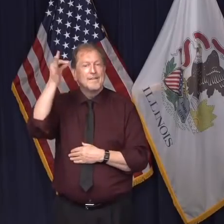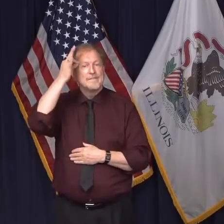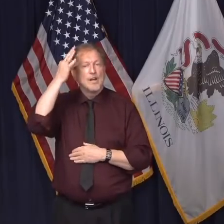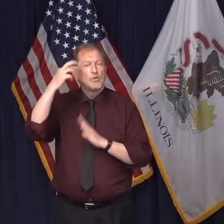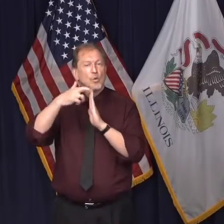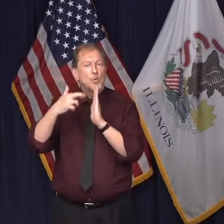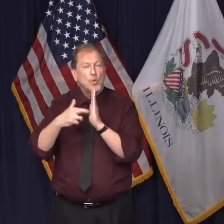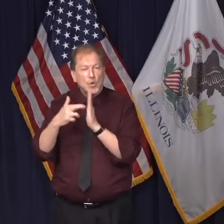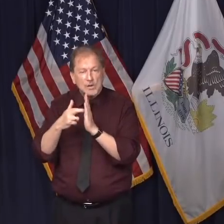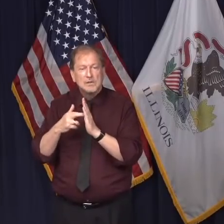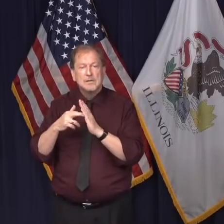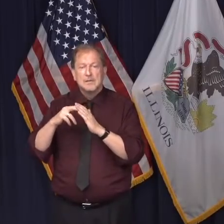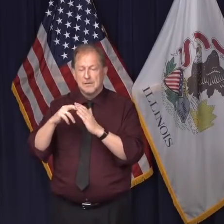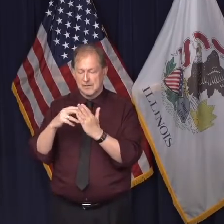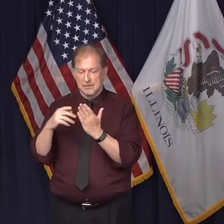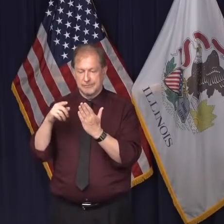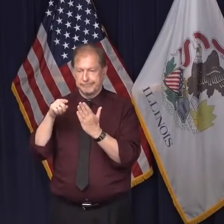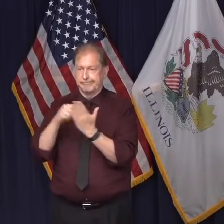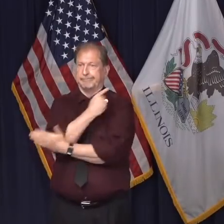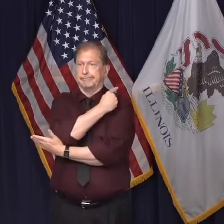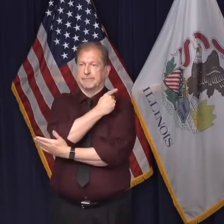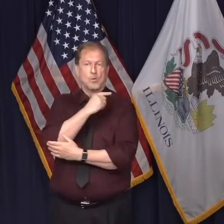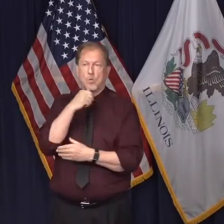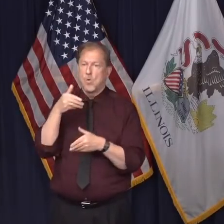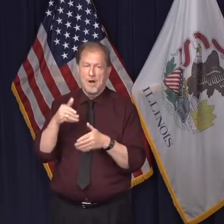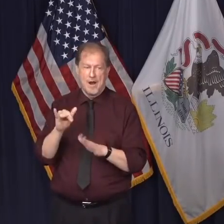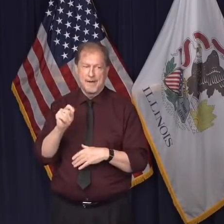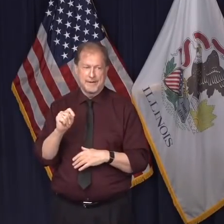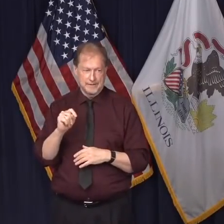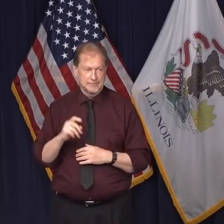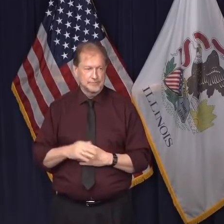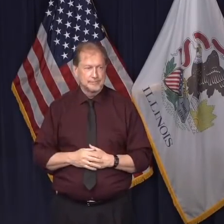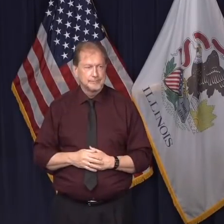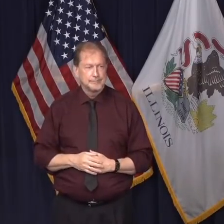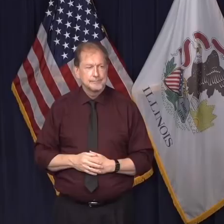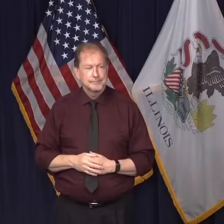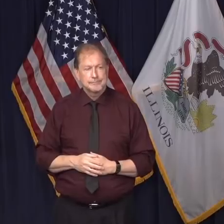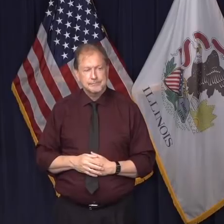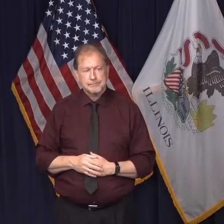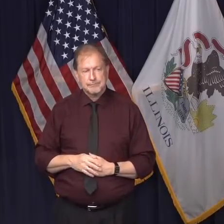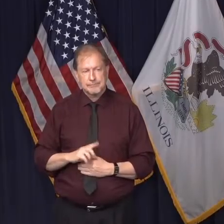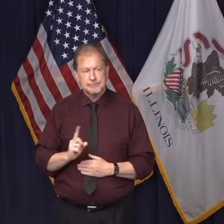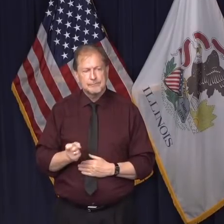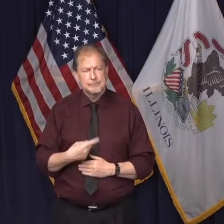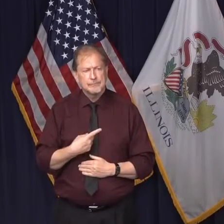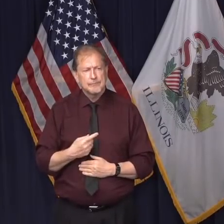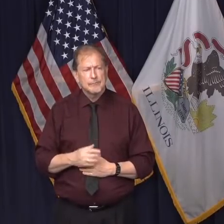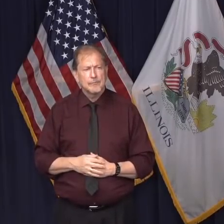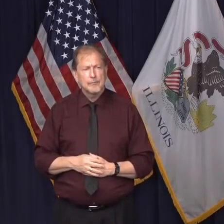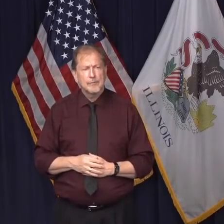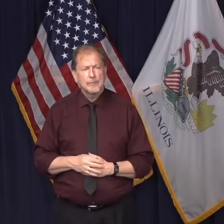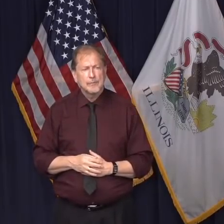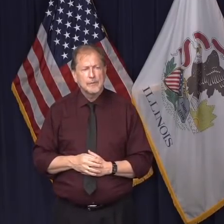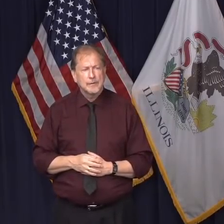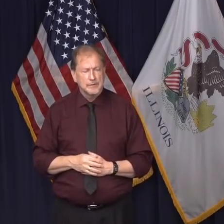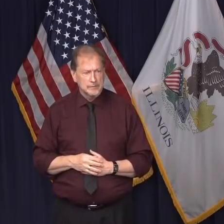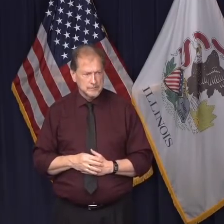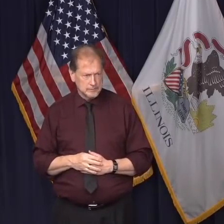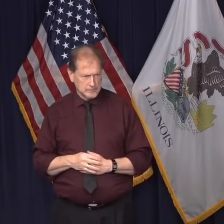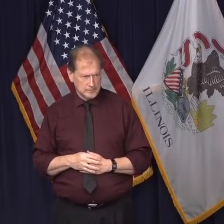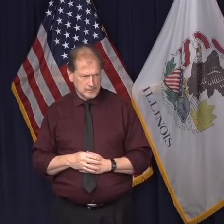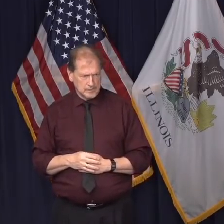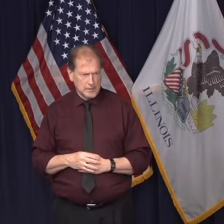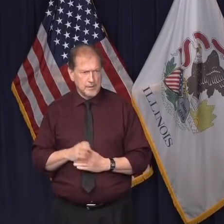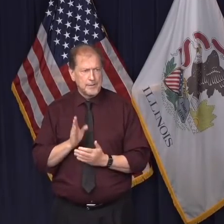regulations that would prohibit that from happening. John O'Connor with AP says, Governor, I know the budget relies on CARES funding to